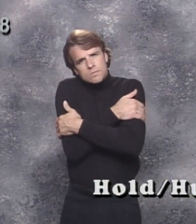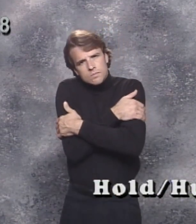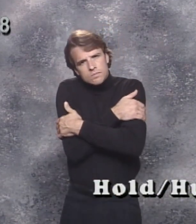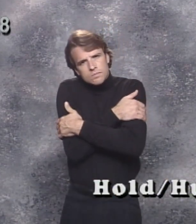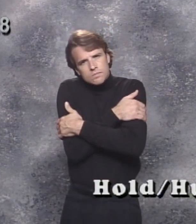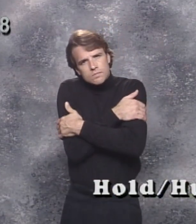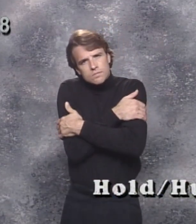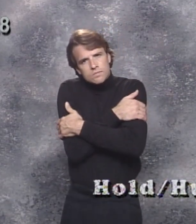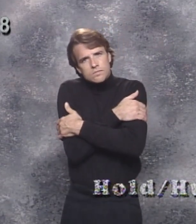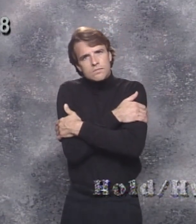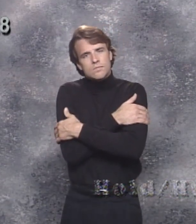Hold or hug.